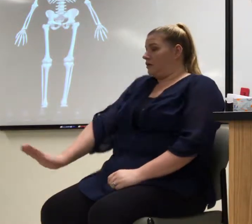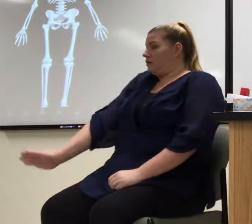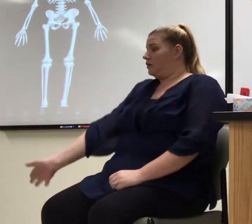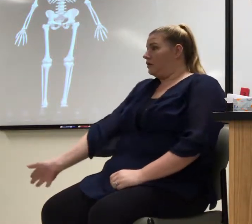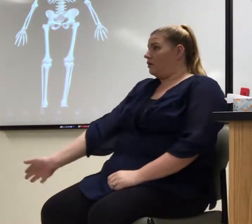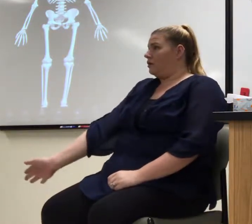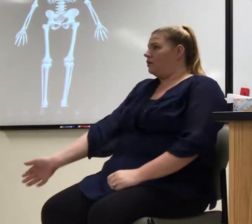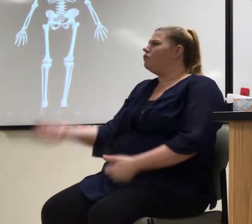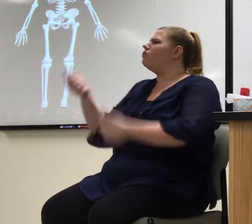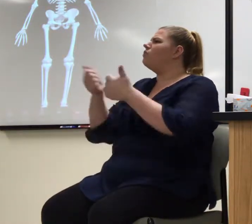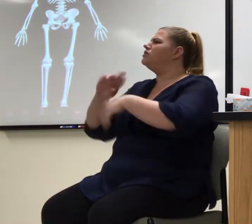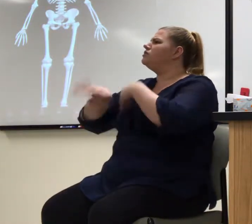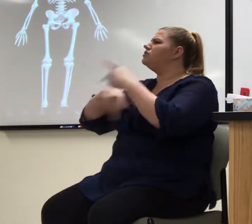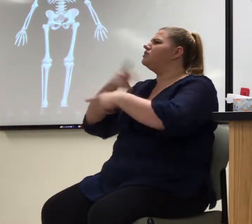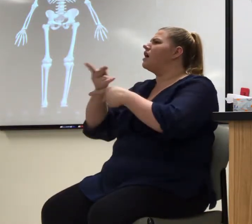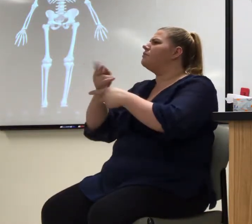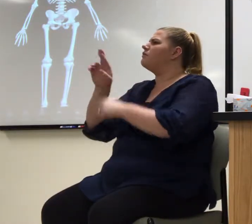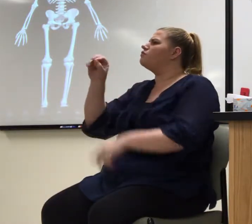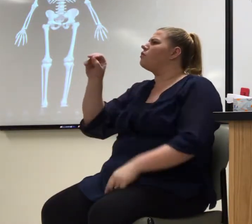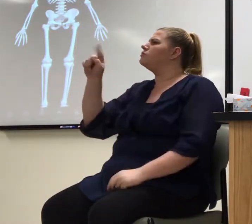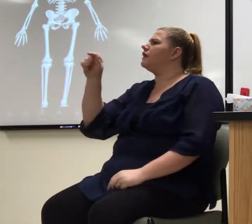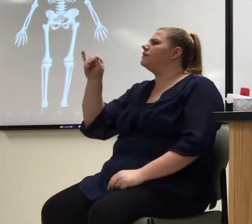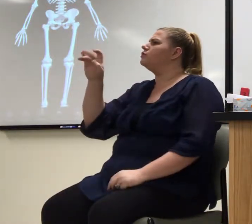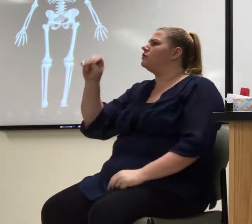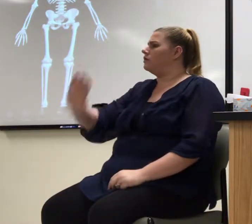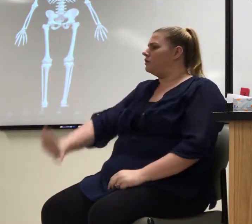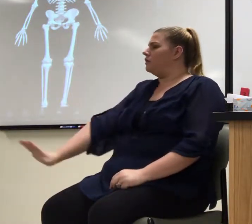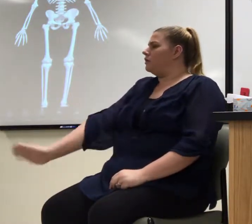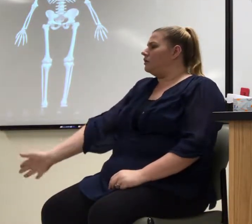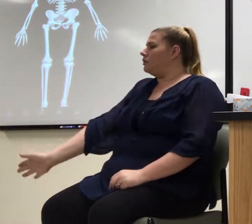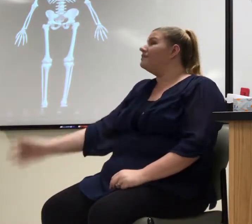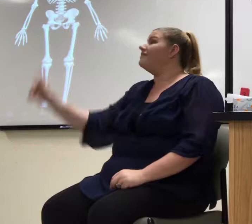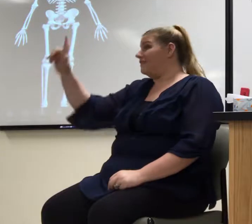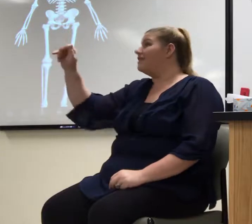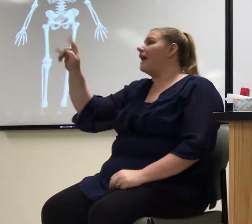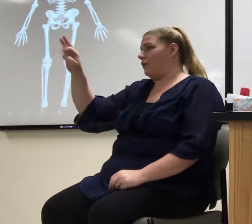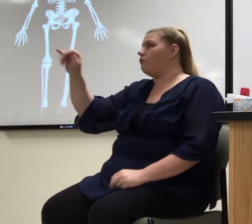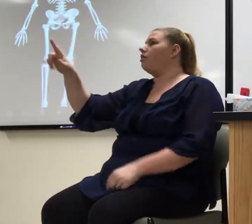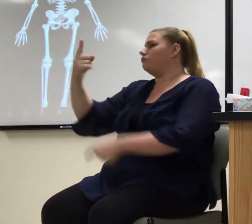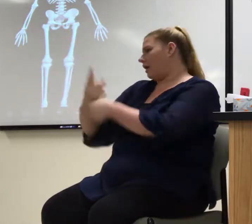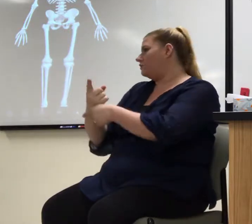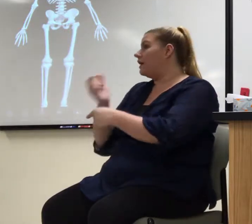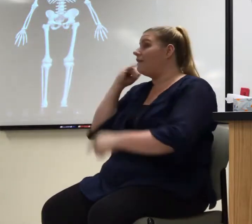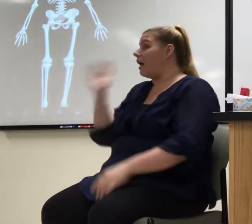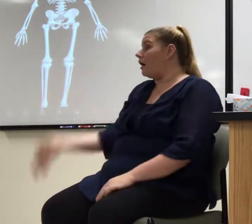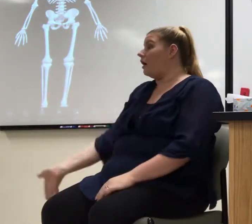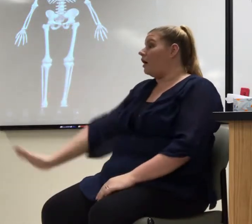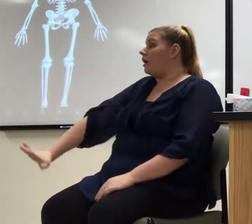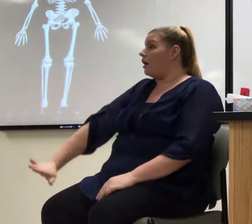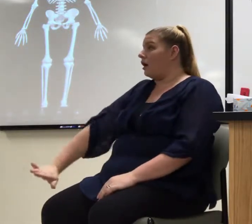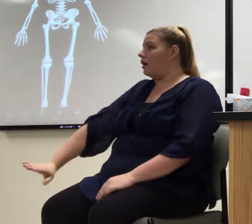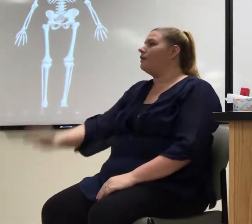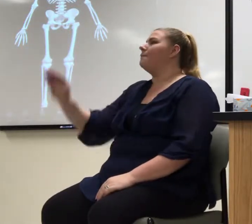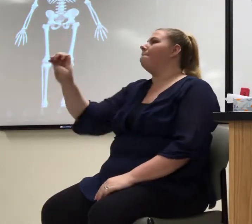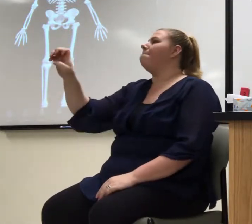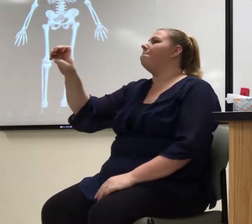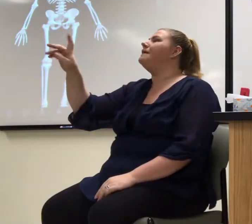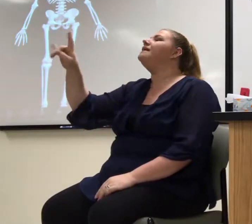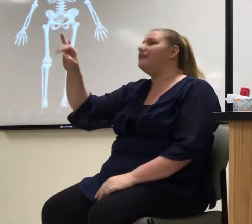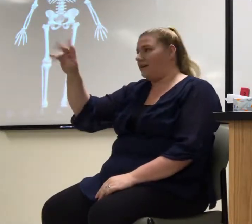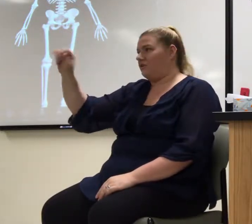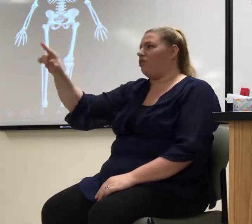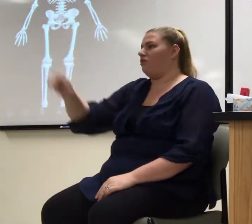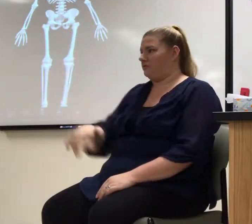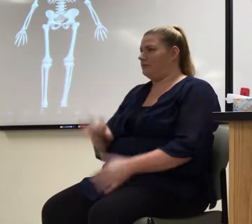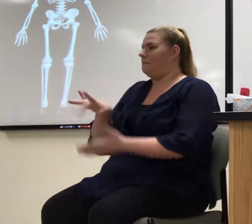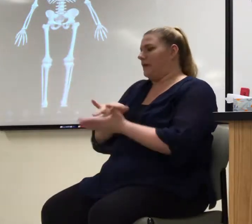which rotation is that? If I turn it out, it's lateral rotation. But if I turn it back in, that's medial rotation. And some